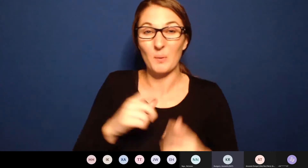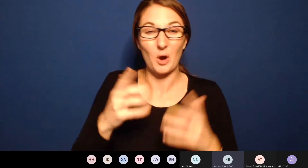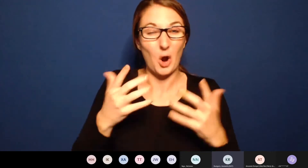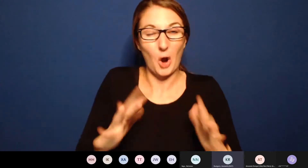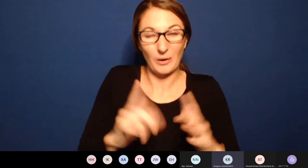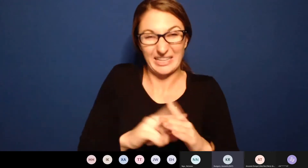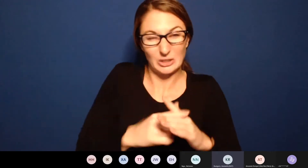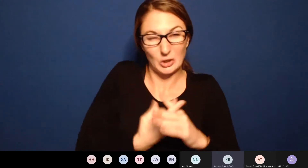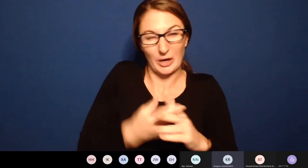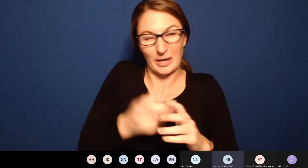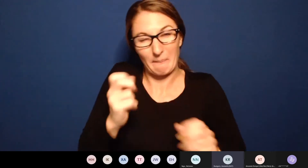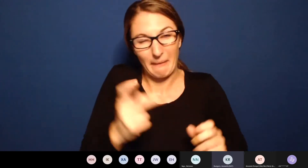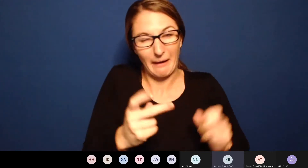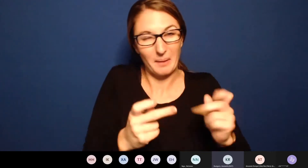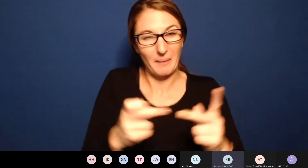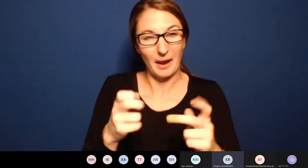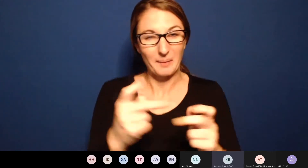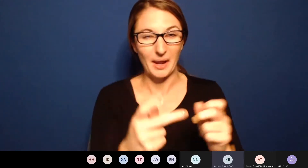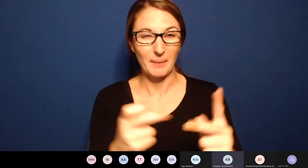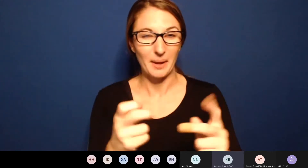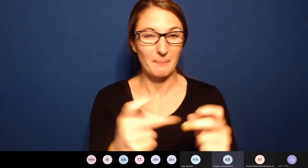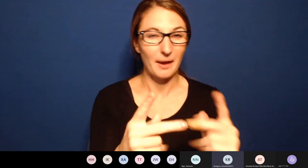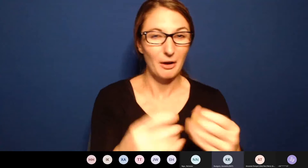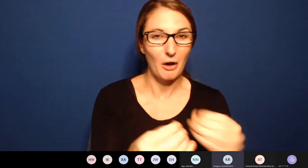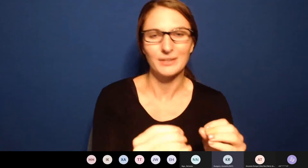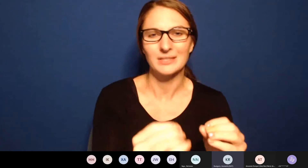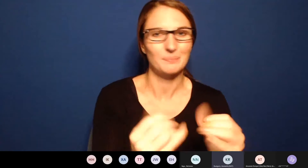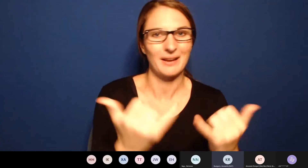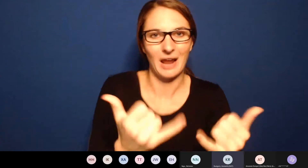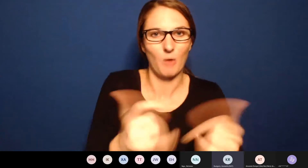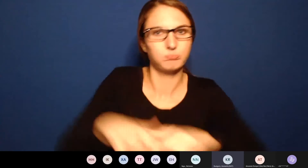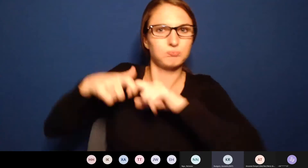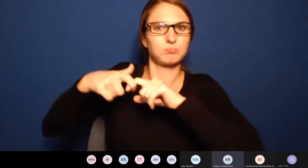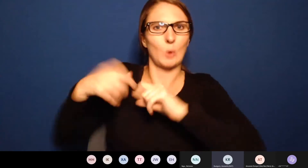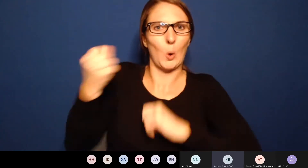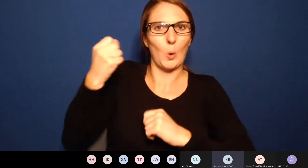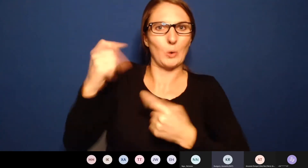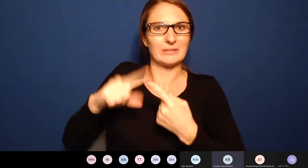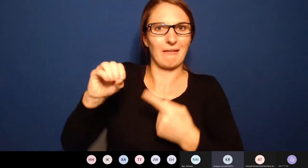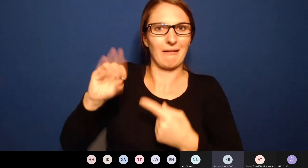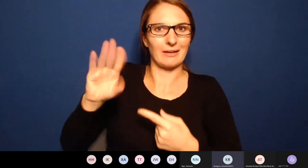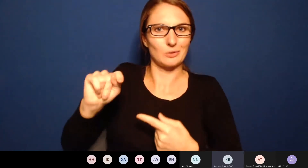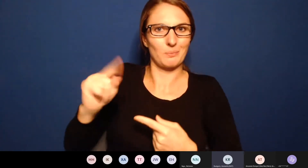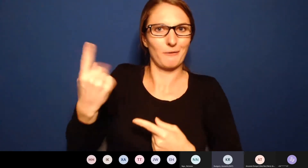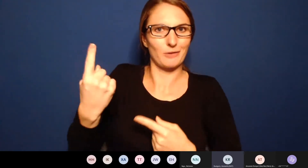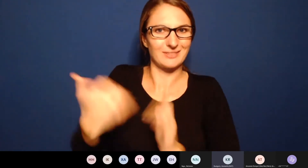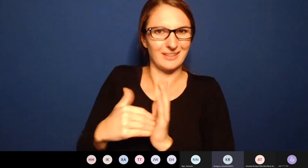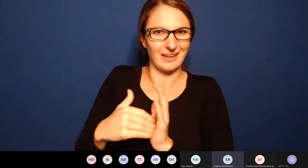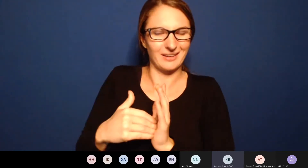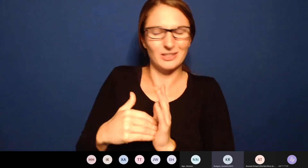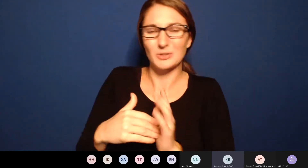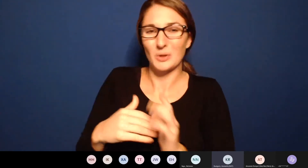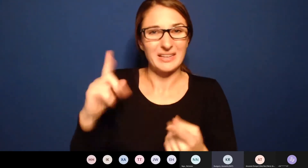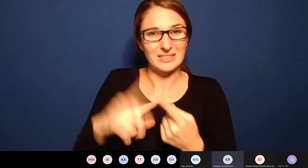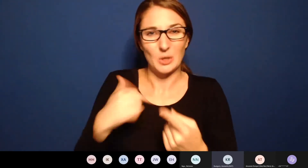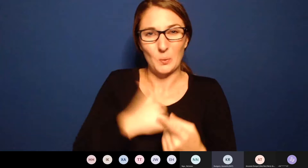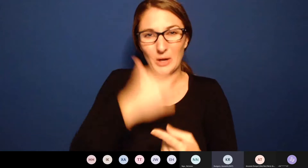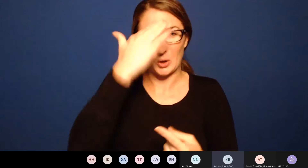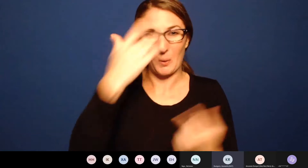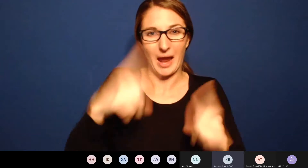So everything's again on hold. And until we really know what's happening with this Delta variant, I think we need to also